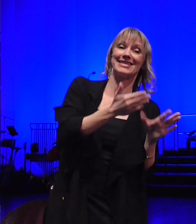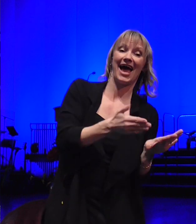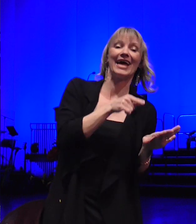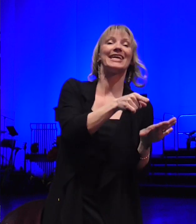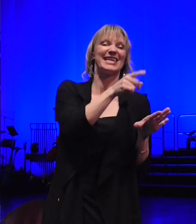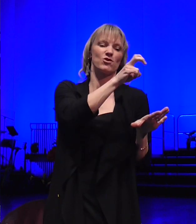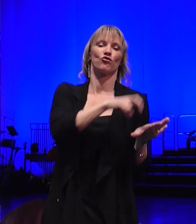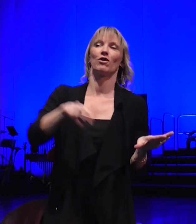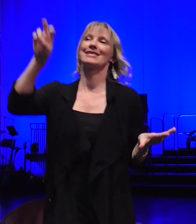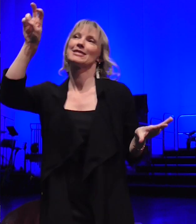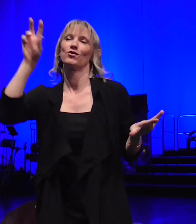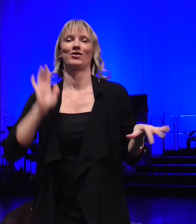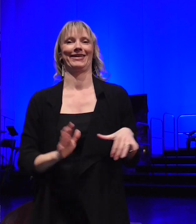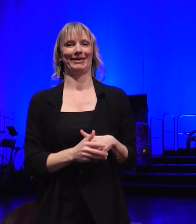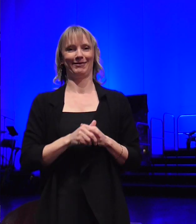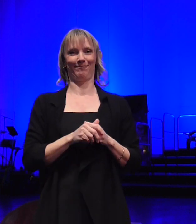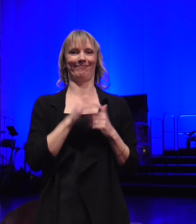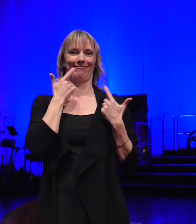making his transition.